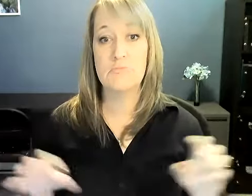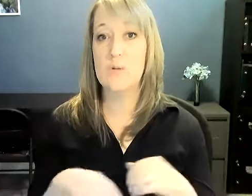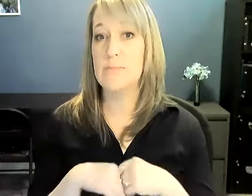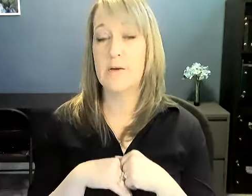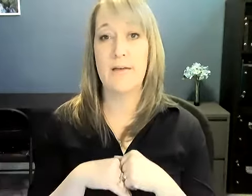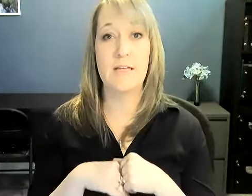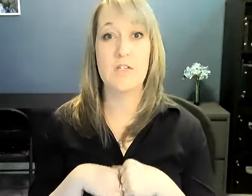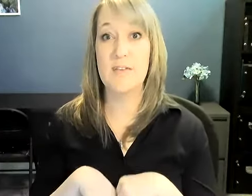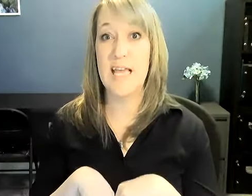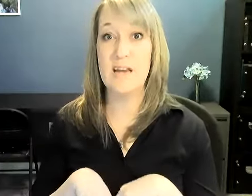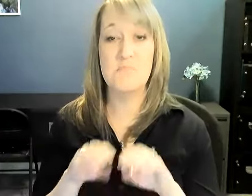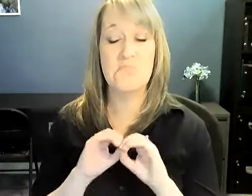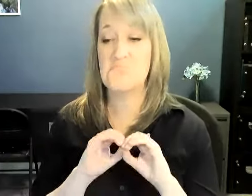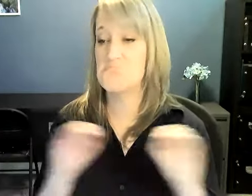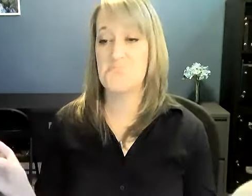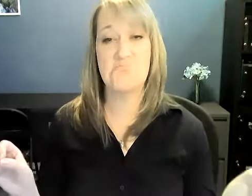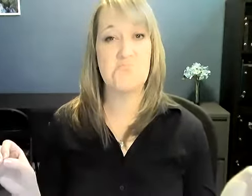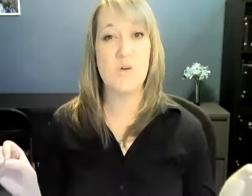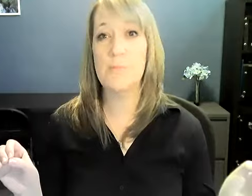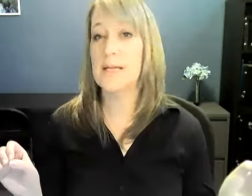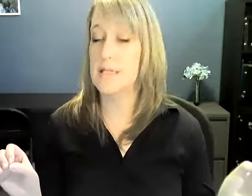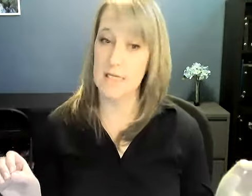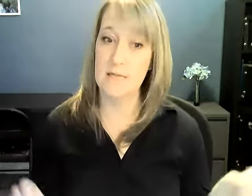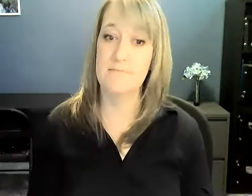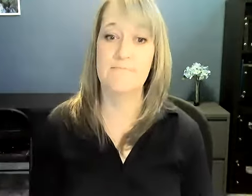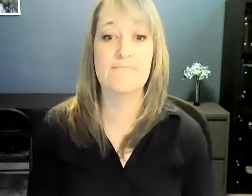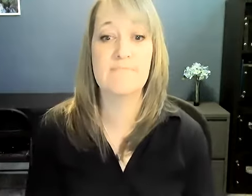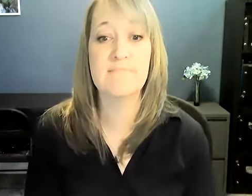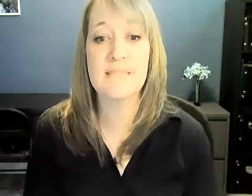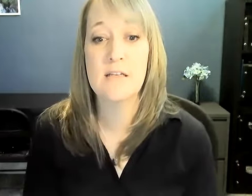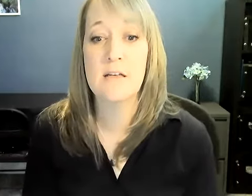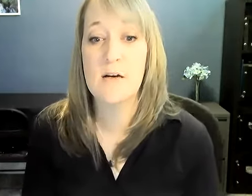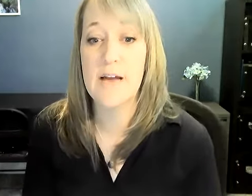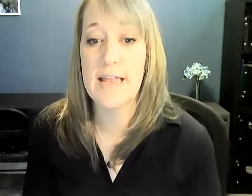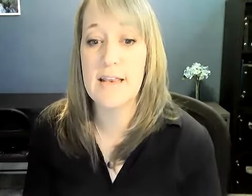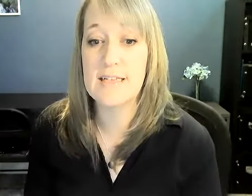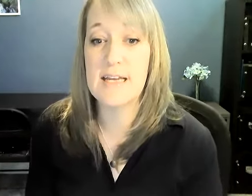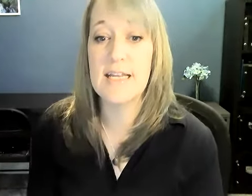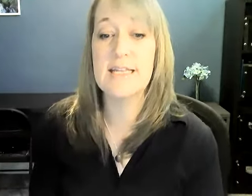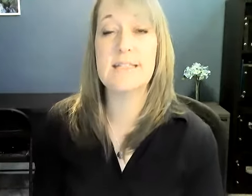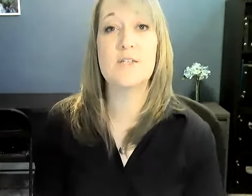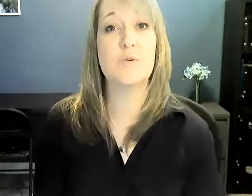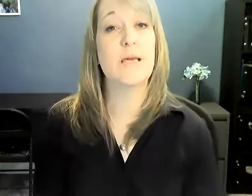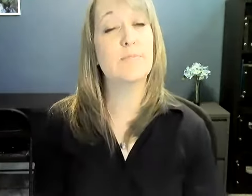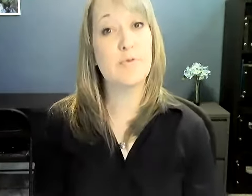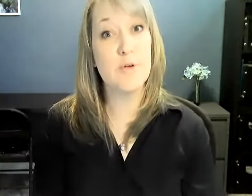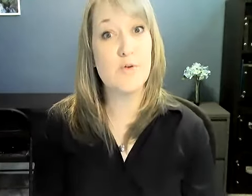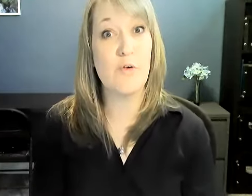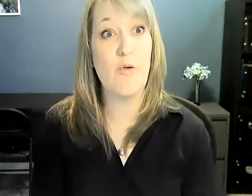Nope, I don't have any. Do you have any candy? Nope, none. All right, the next sign is to improve or